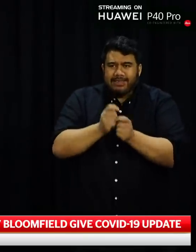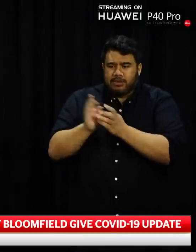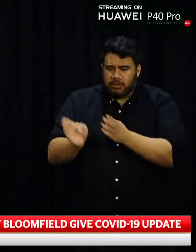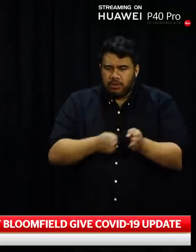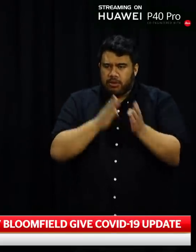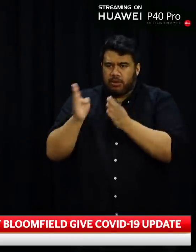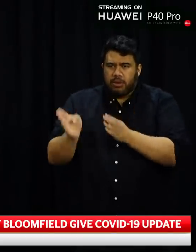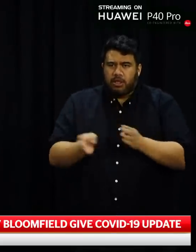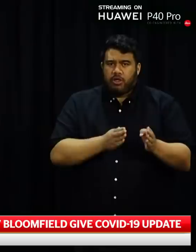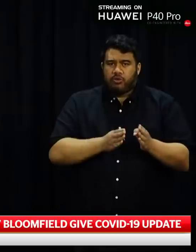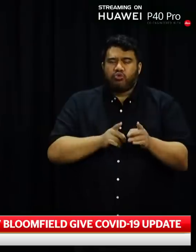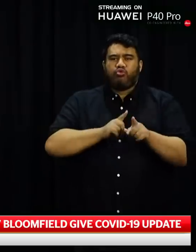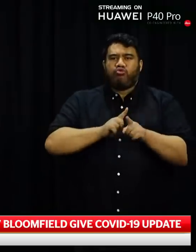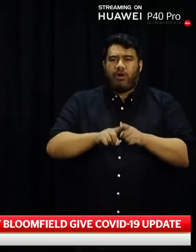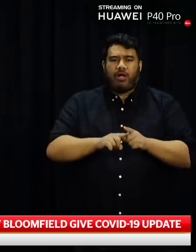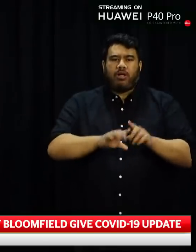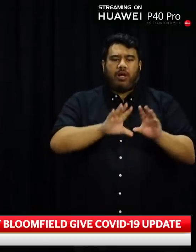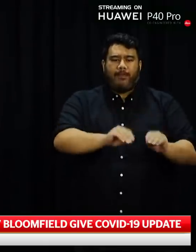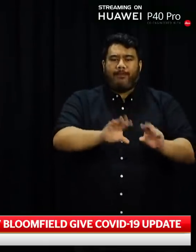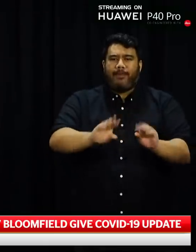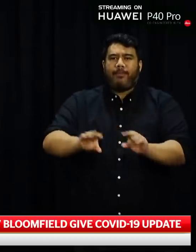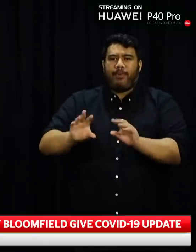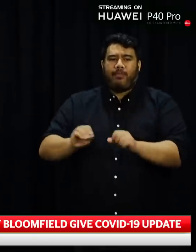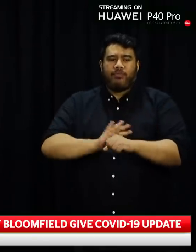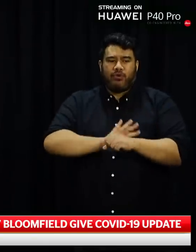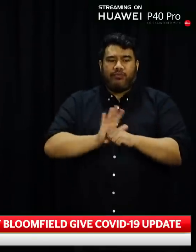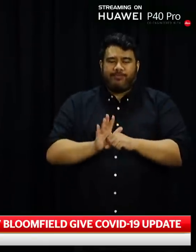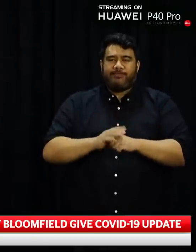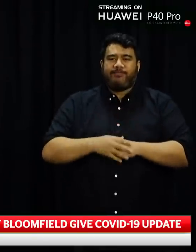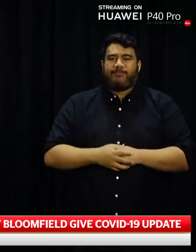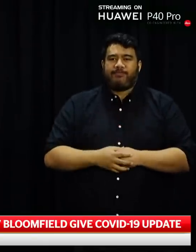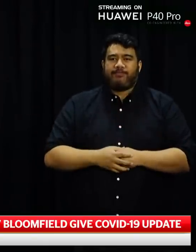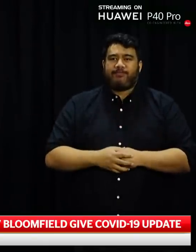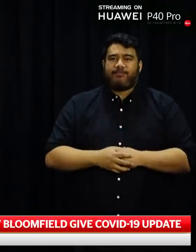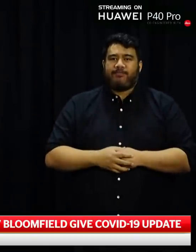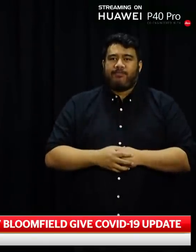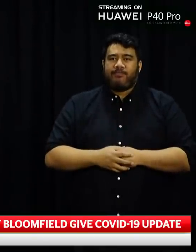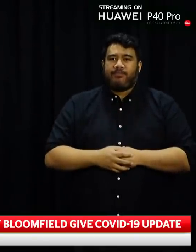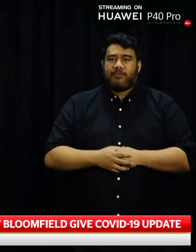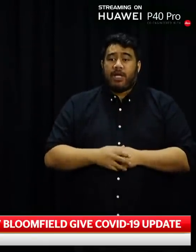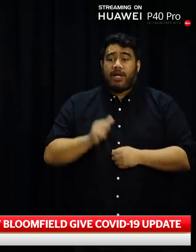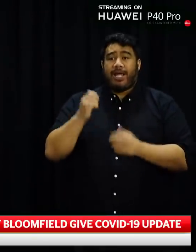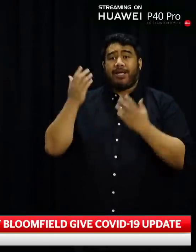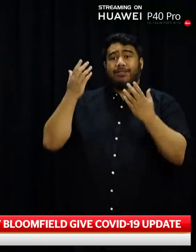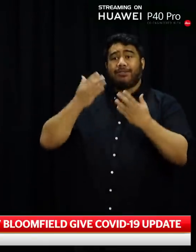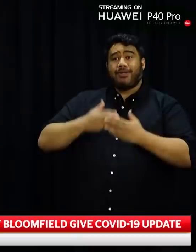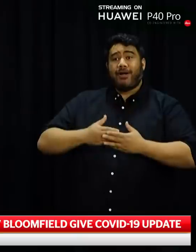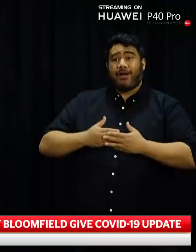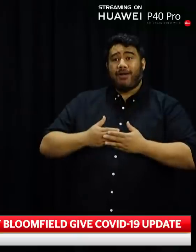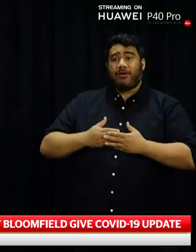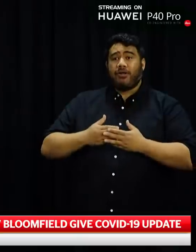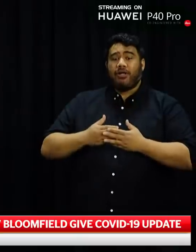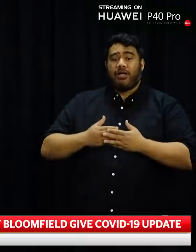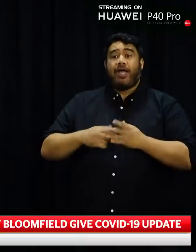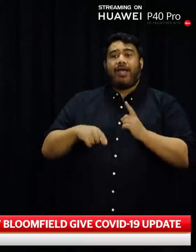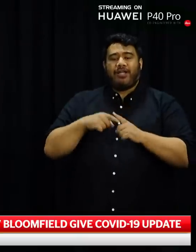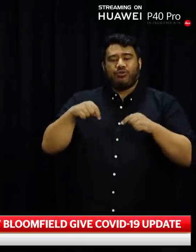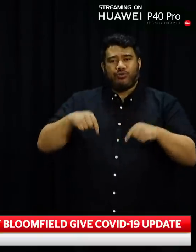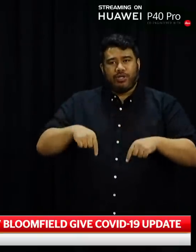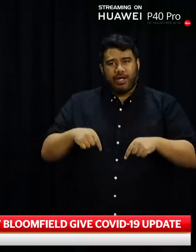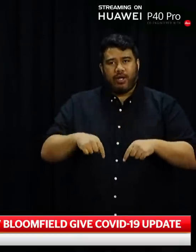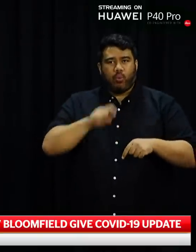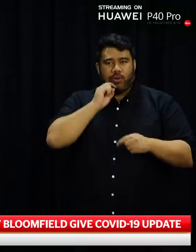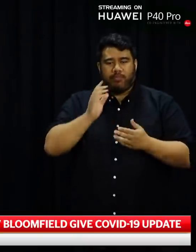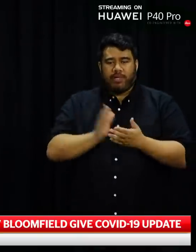begin by handing over, as I did last night, to Dr. Bloomfield for an additional update on